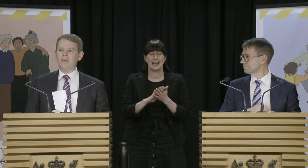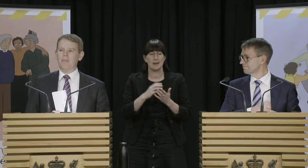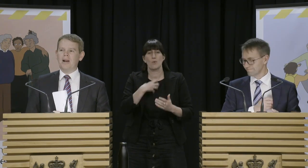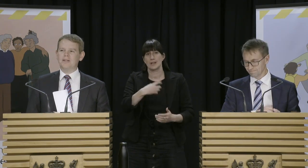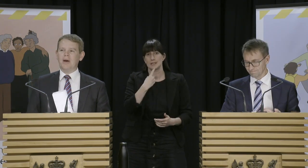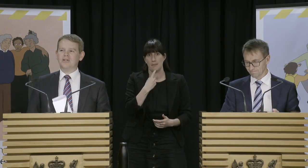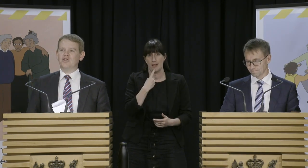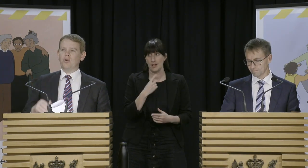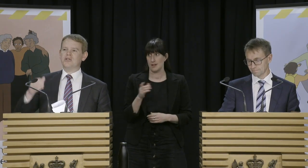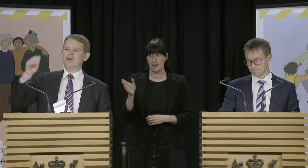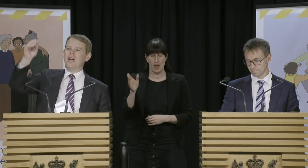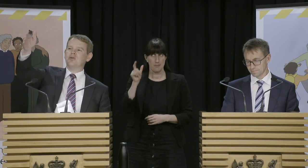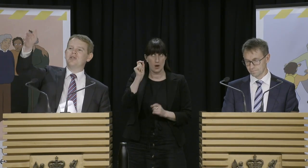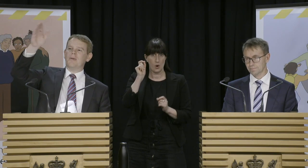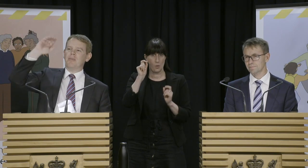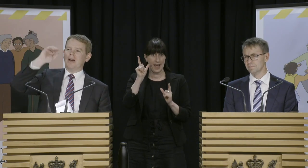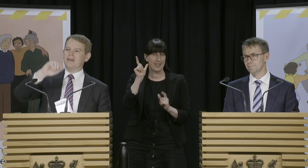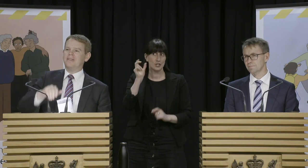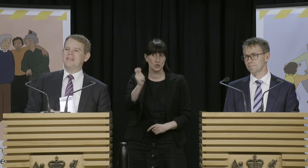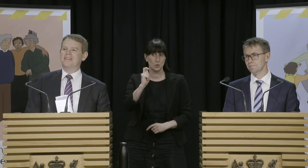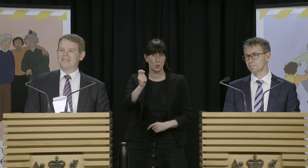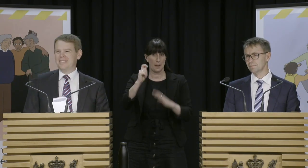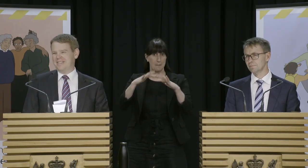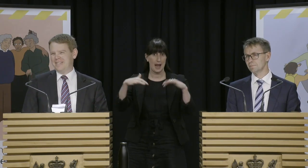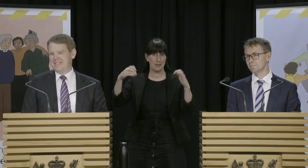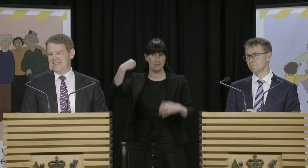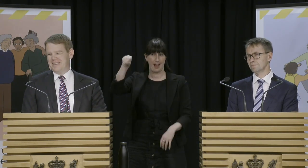the bell is about to toll, so last question up the back.